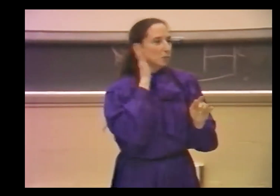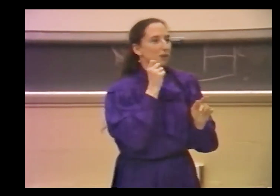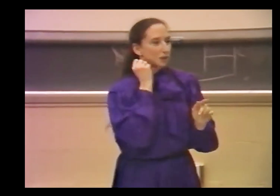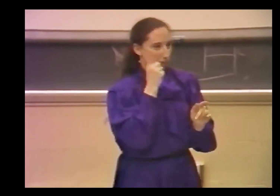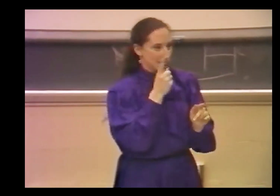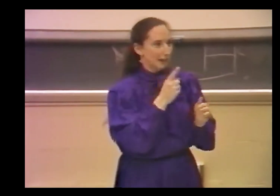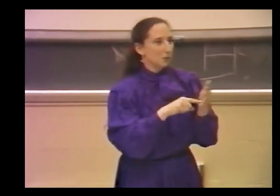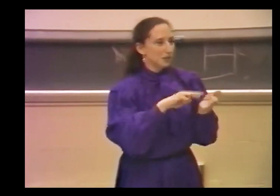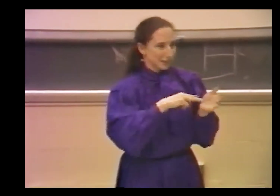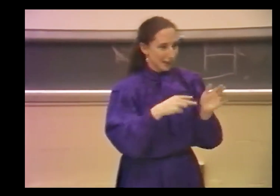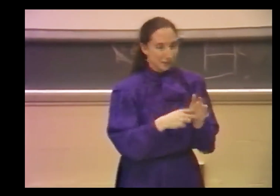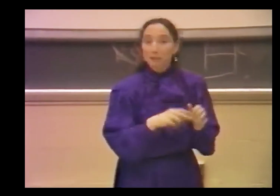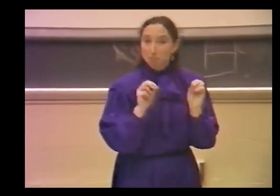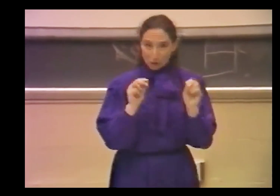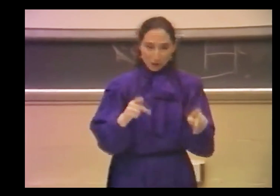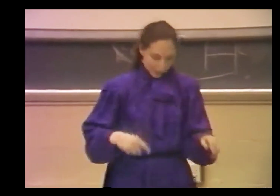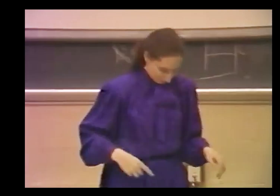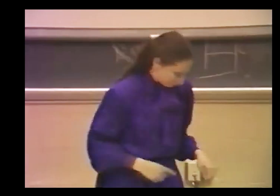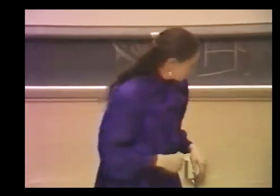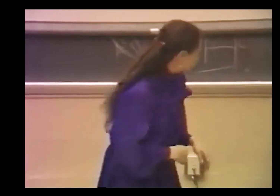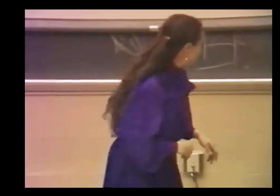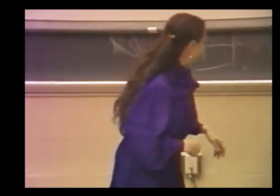will understand what's intended. Okay?